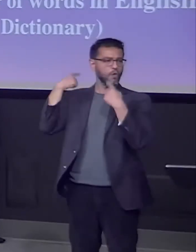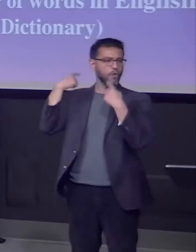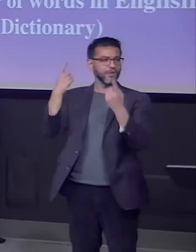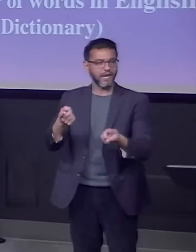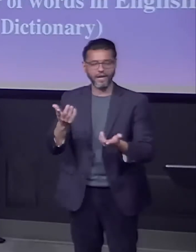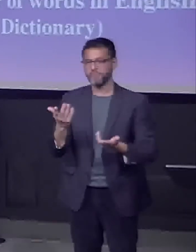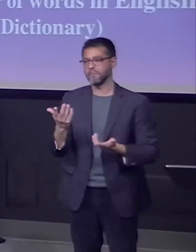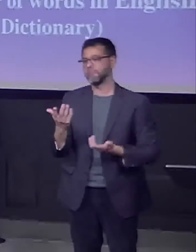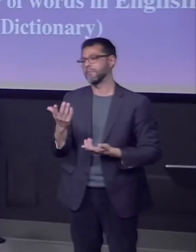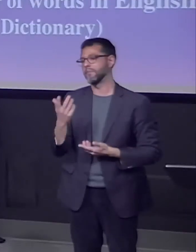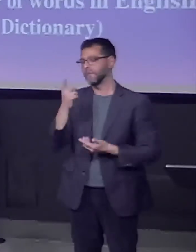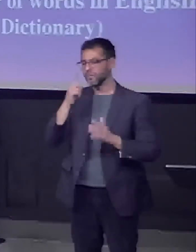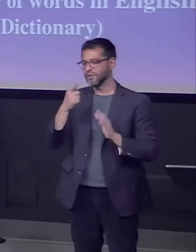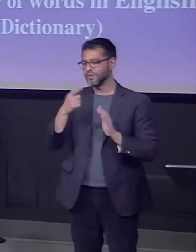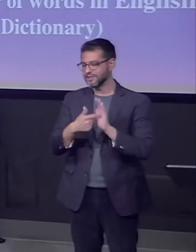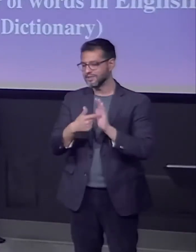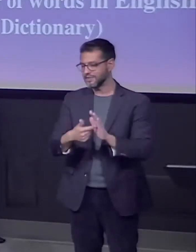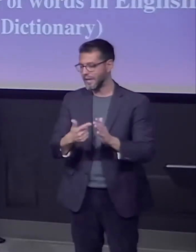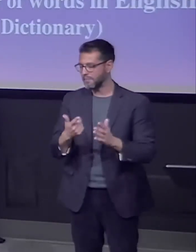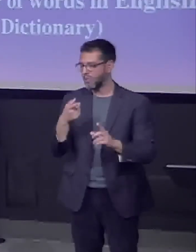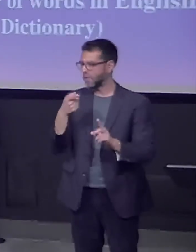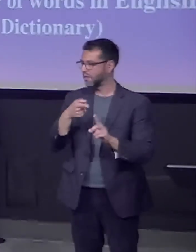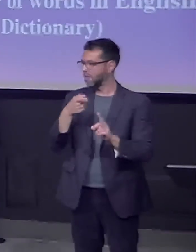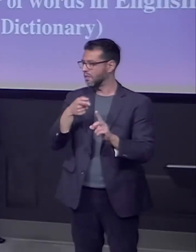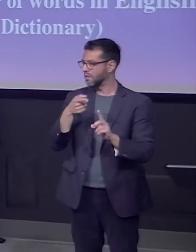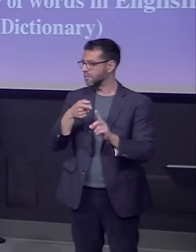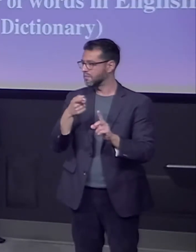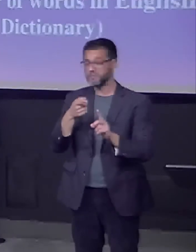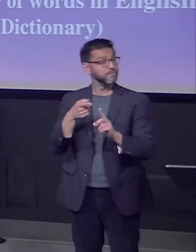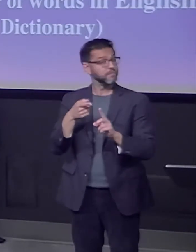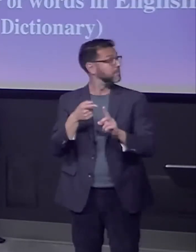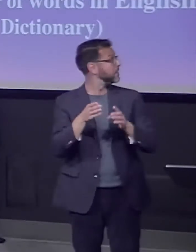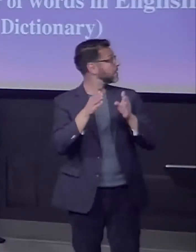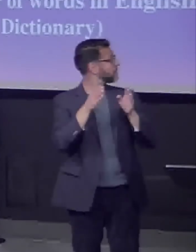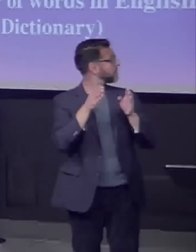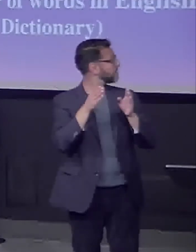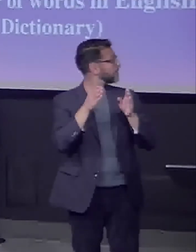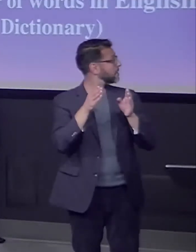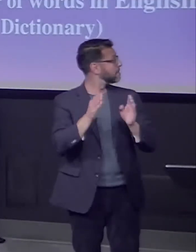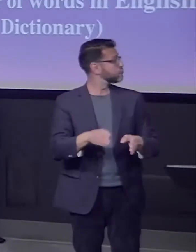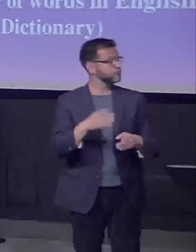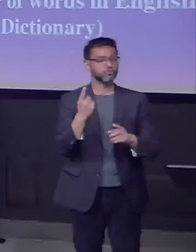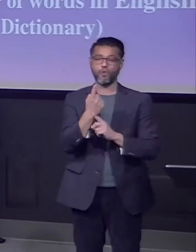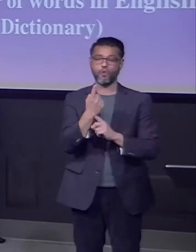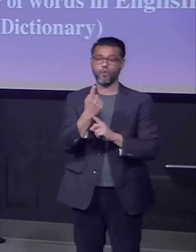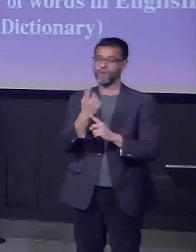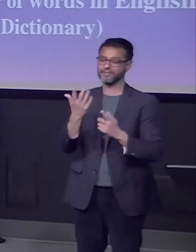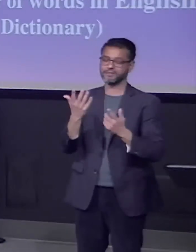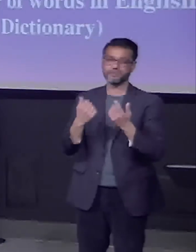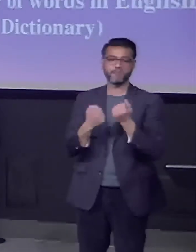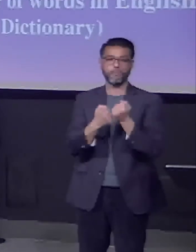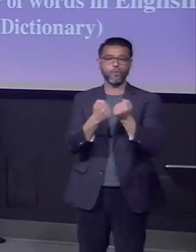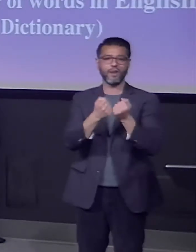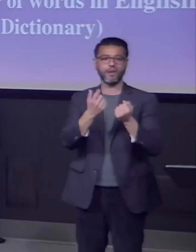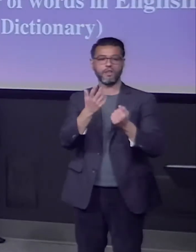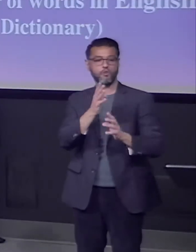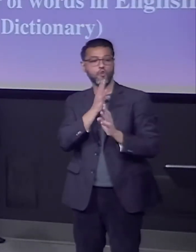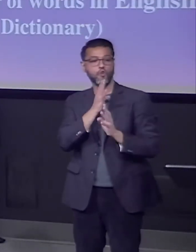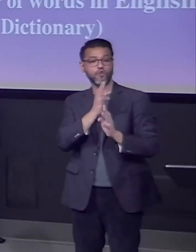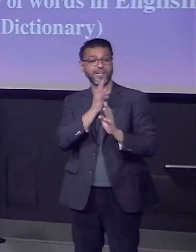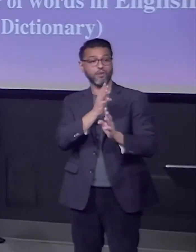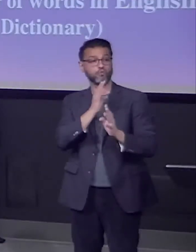for example, was someone who always advocated the importance of the articulatory apparatus as a driving force for evolution of speech and